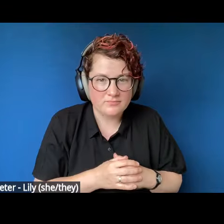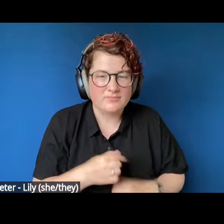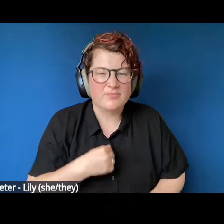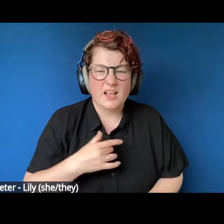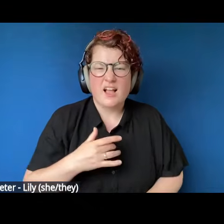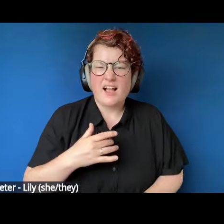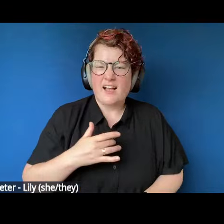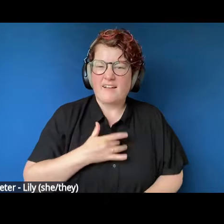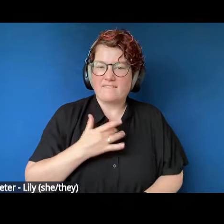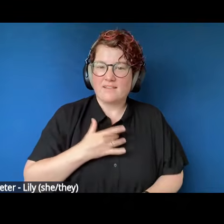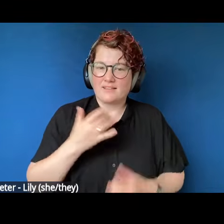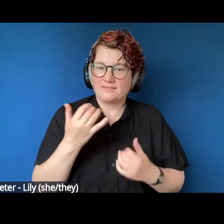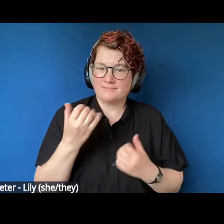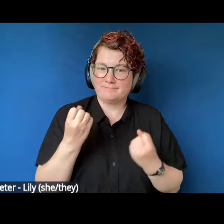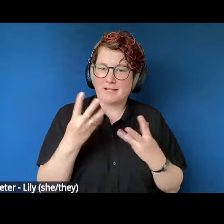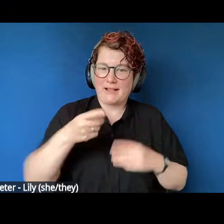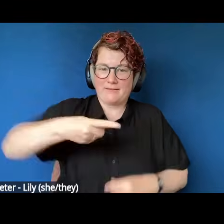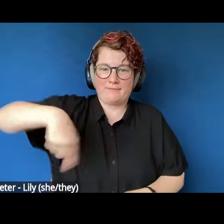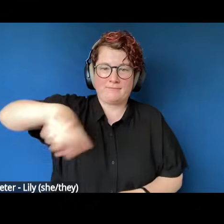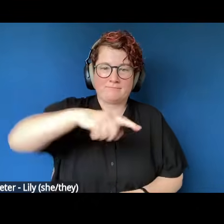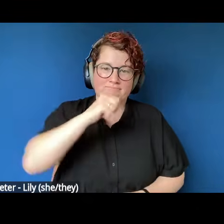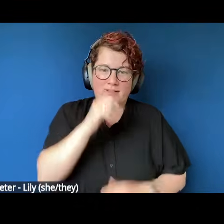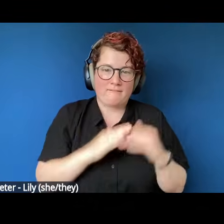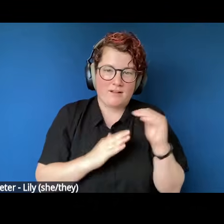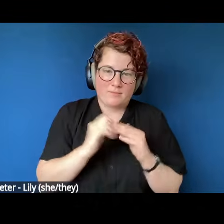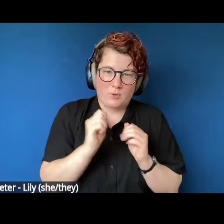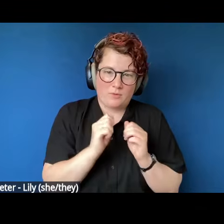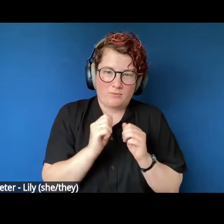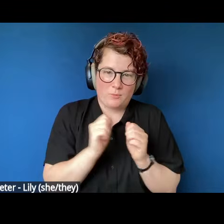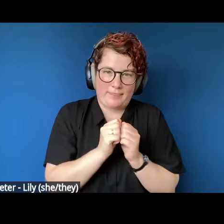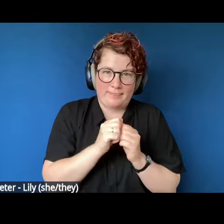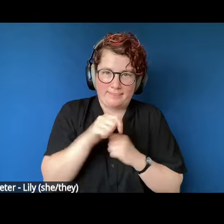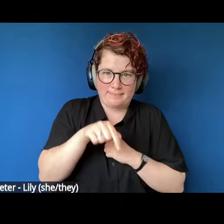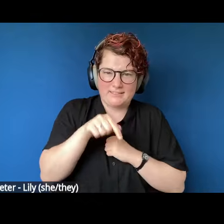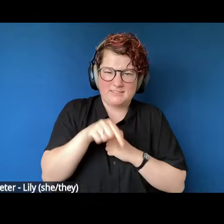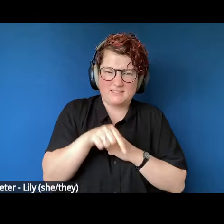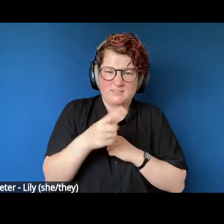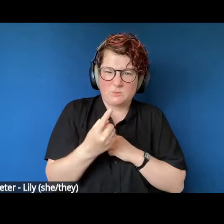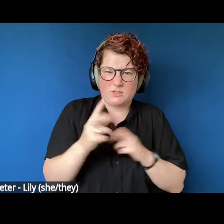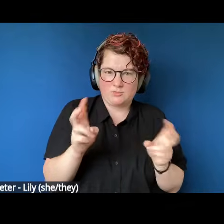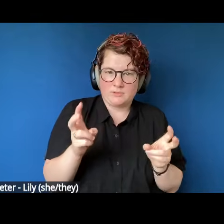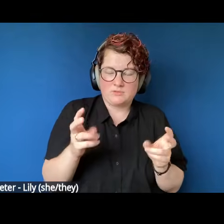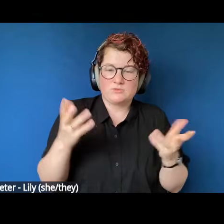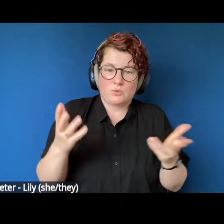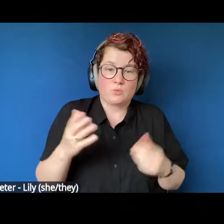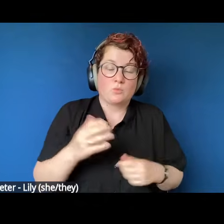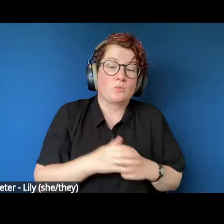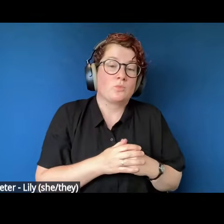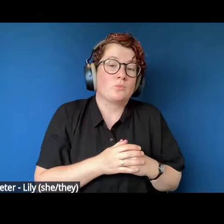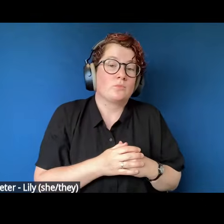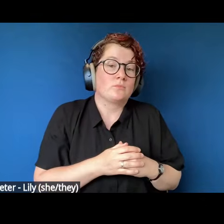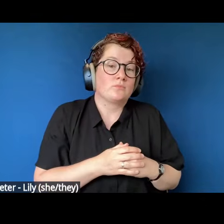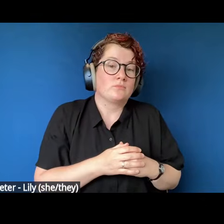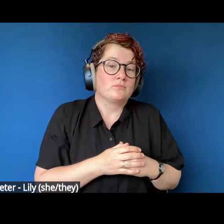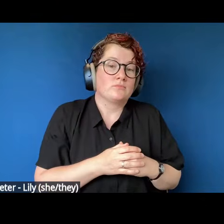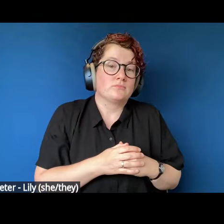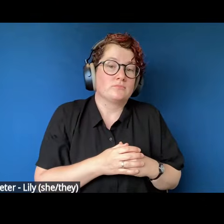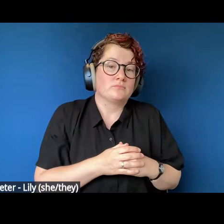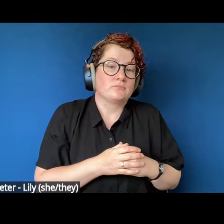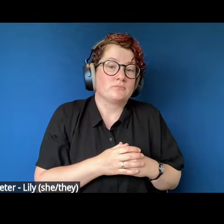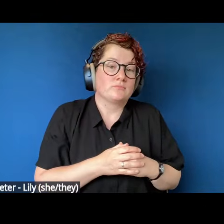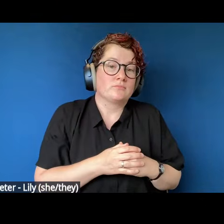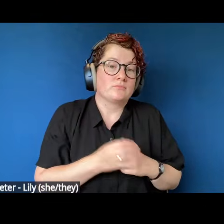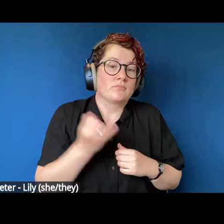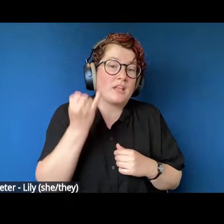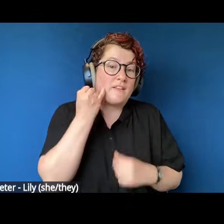uncomfortableness with this, for lack of a better word, and so, you know, my thought is really just for my colleagues as well as partners, if you're willing to speak